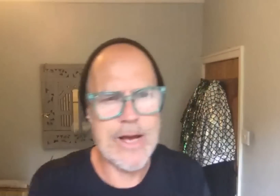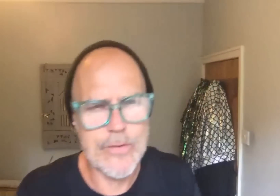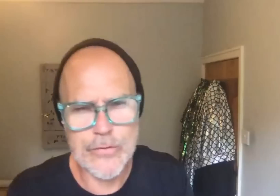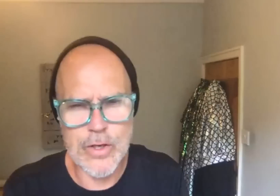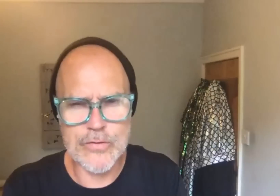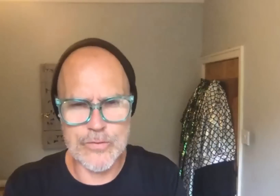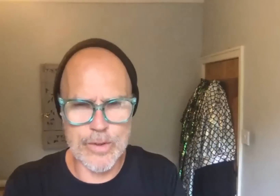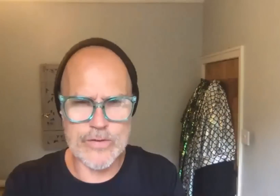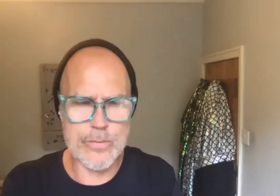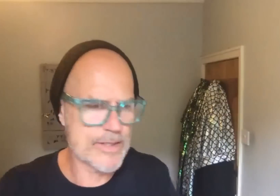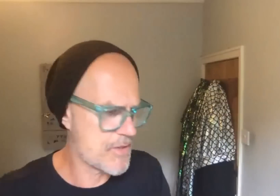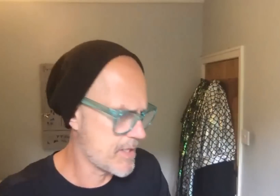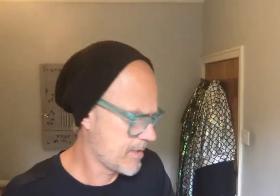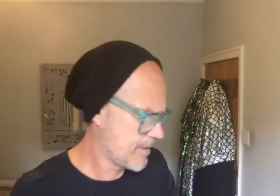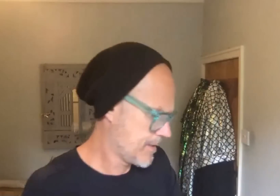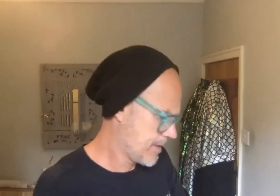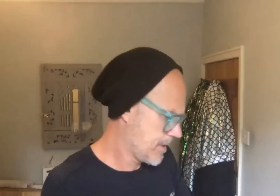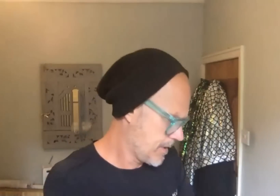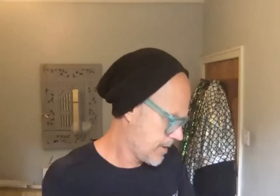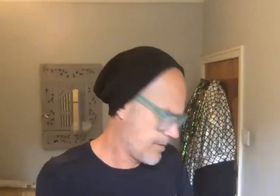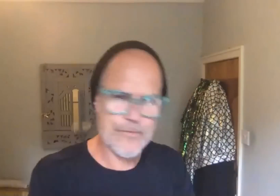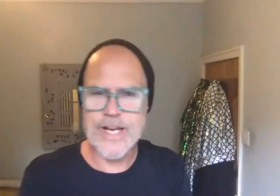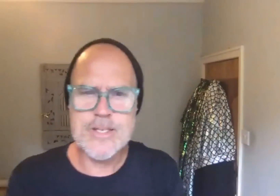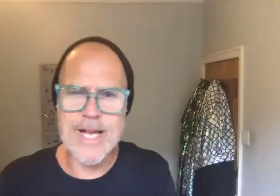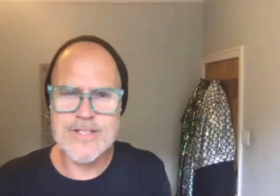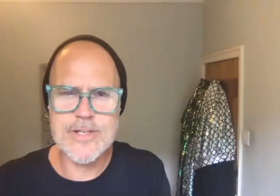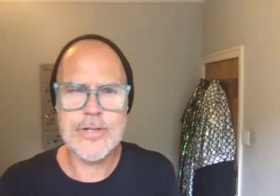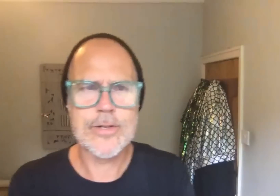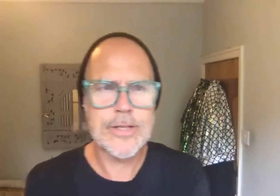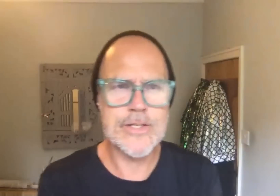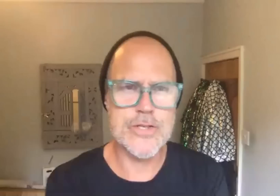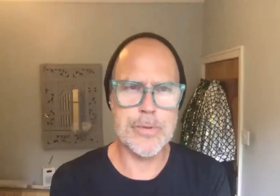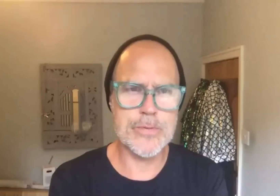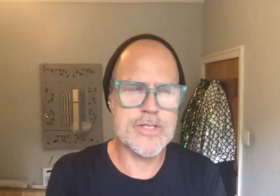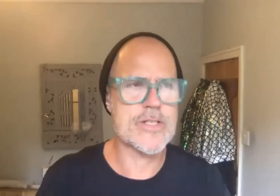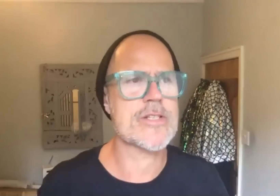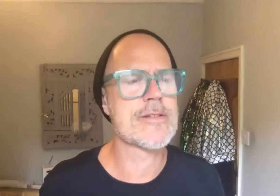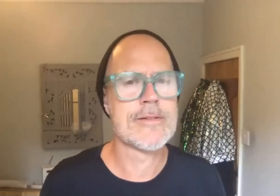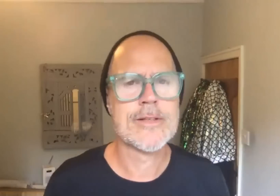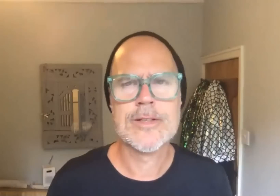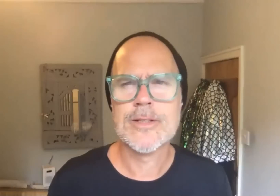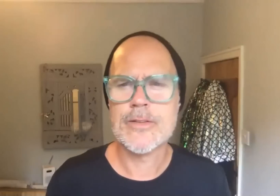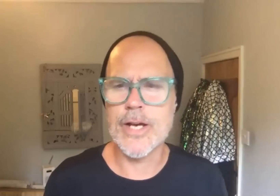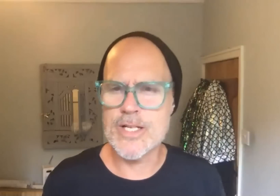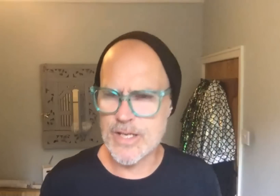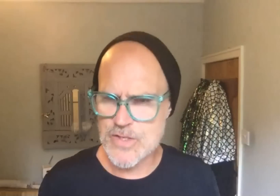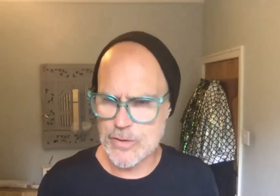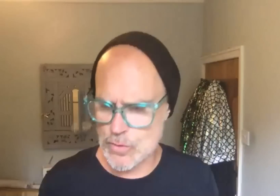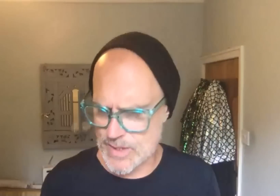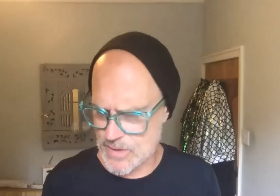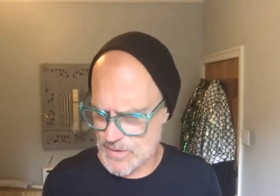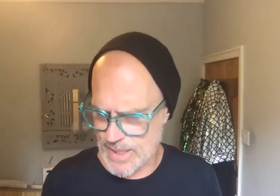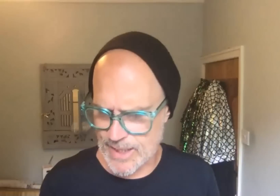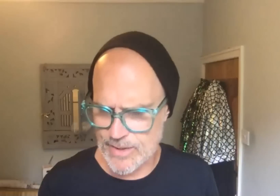not have at the start of 2020. The face mask is ubiquitous. The idea of